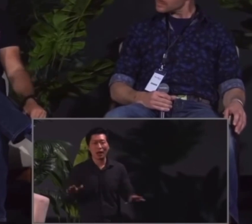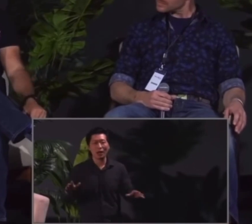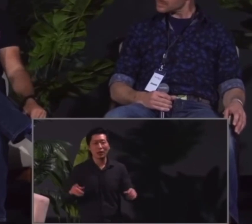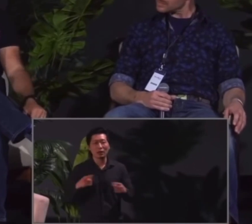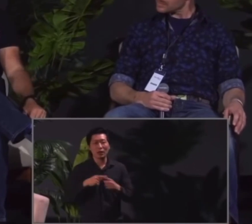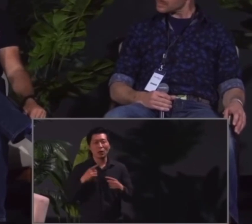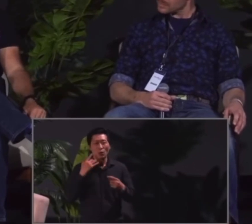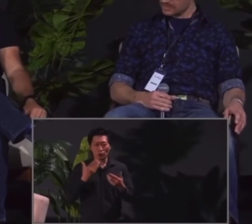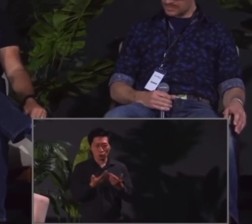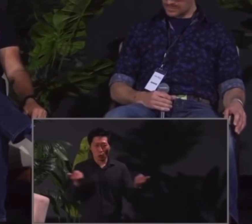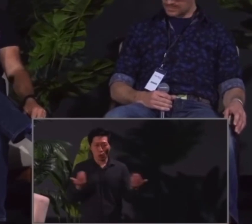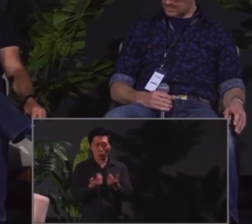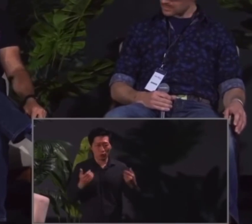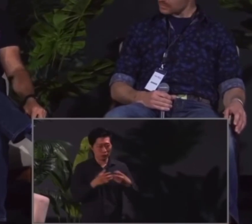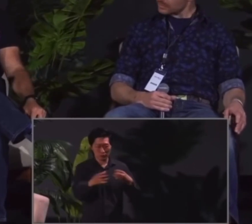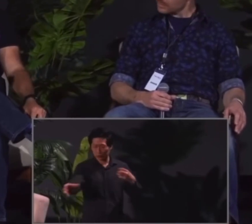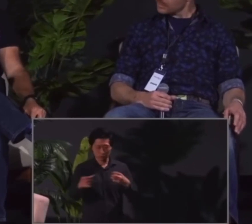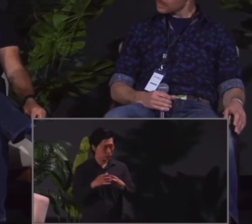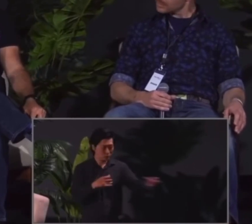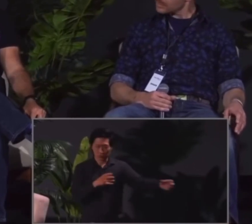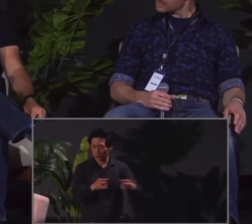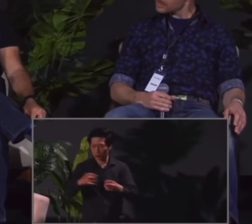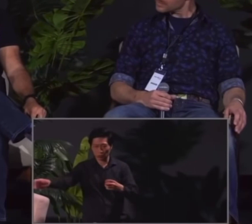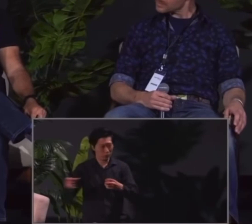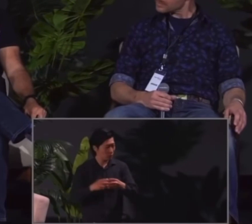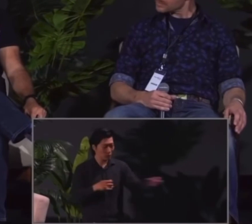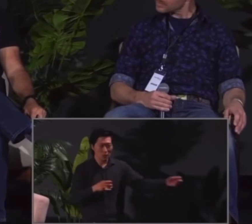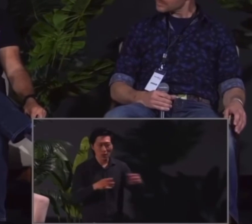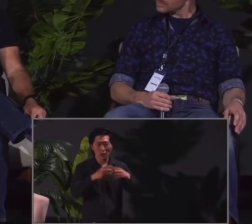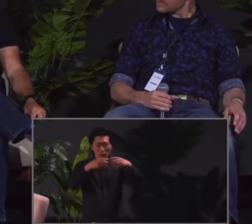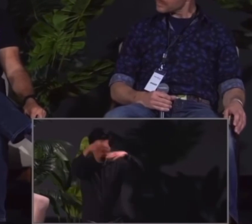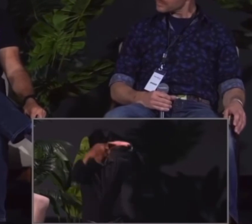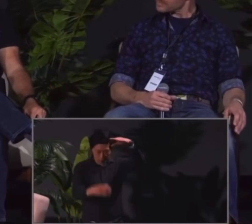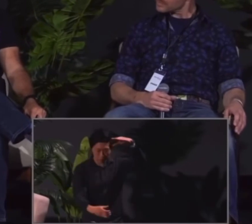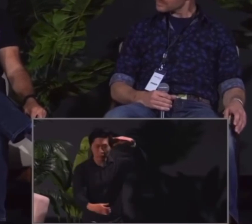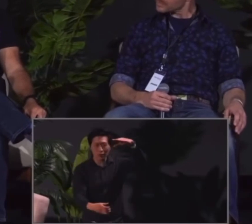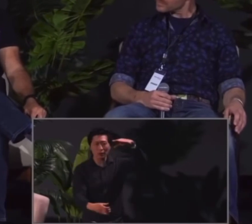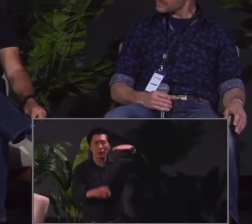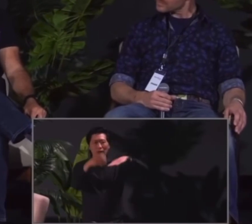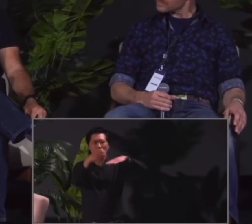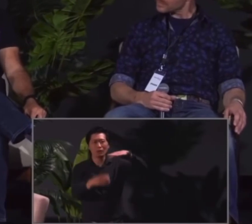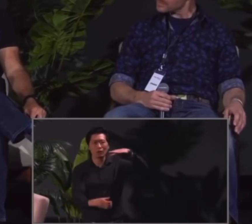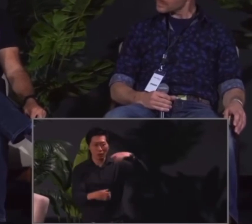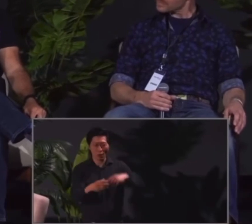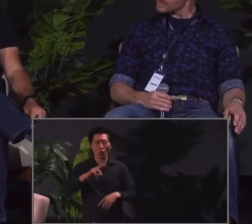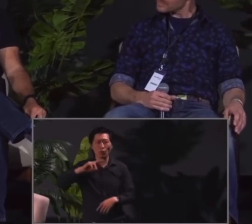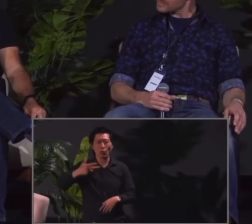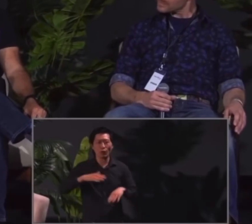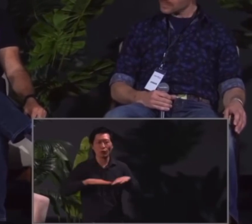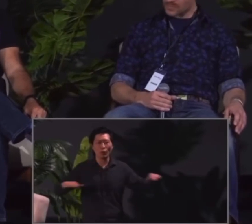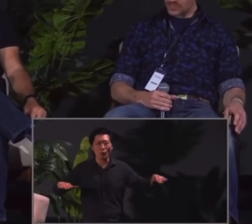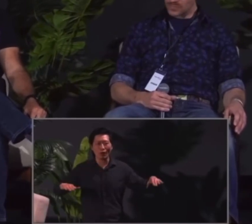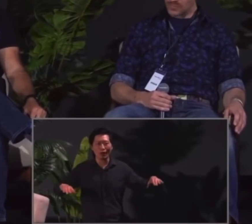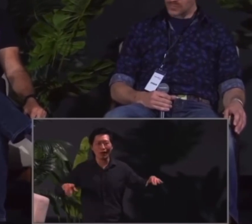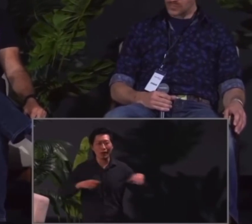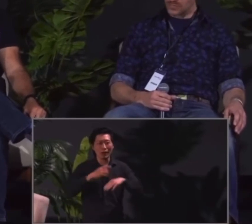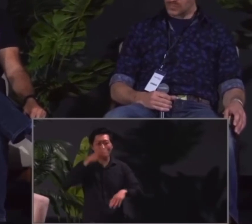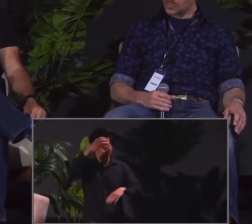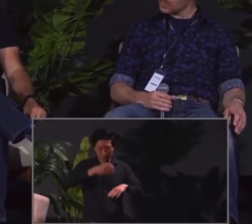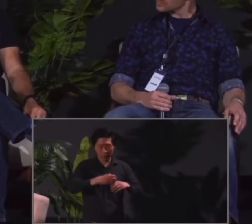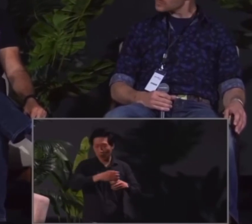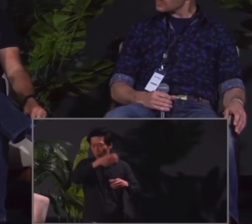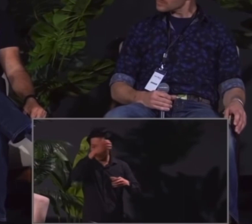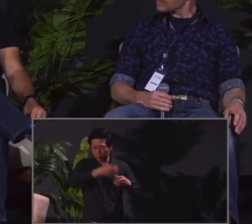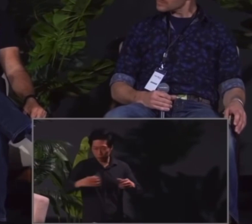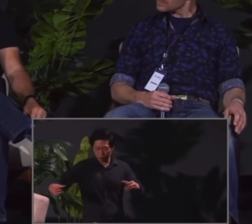they sort them, and then they drop them through the floor into the third floor, where they're packed into the